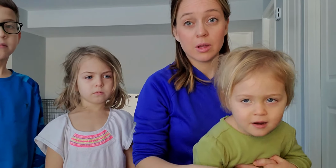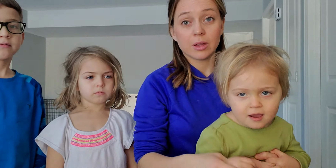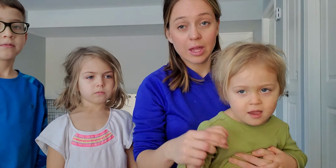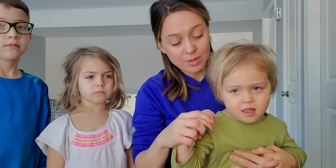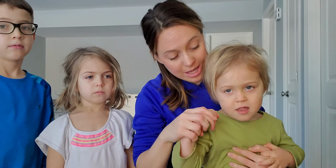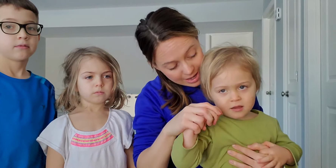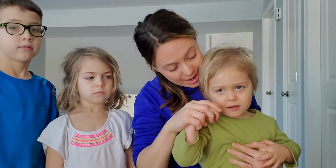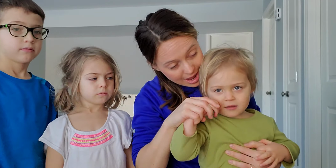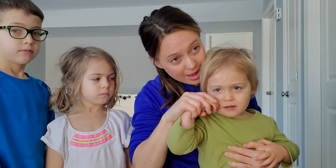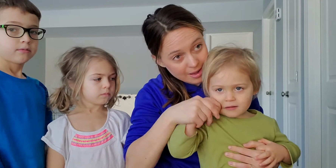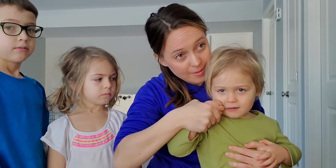can you sign?